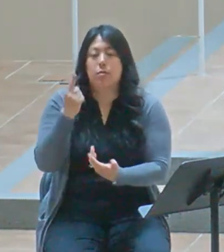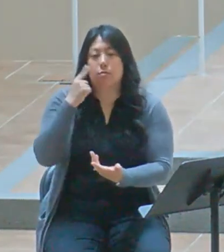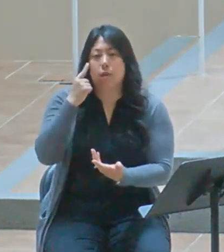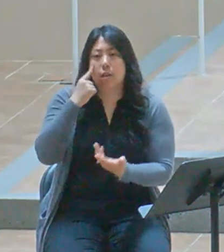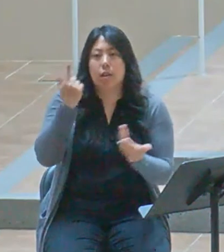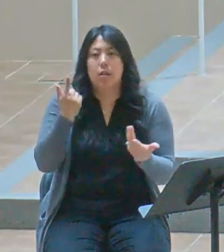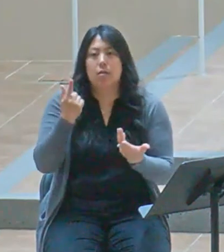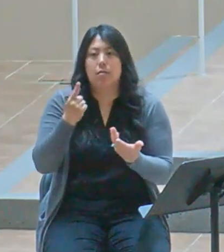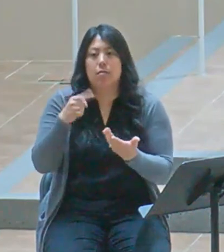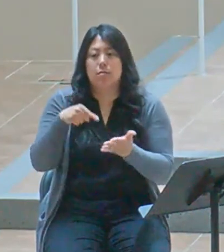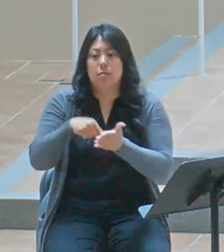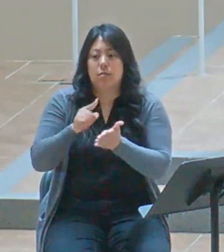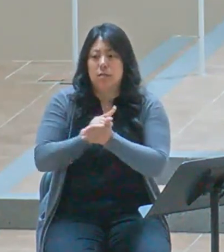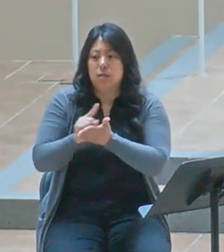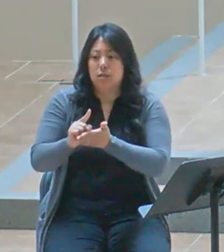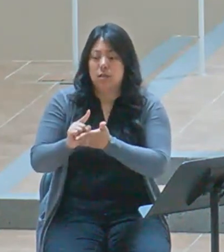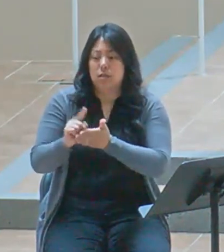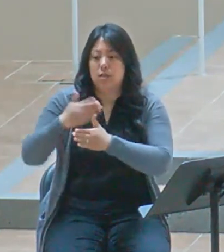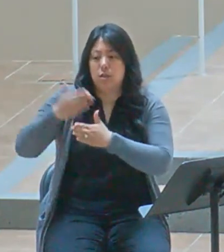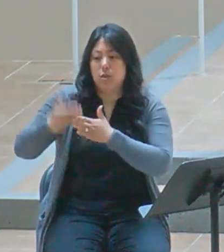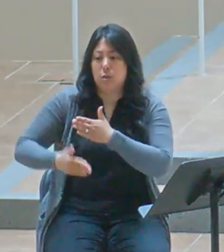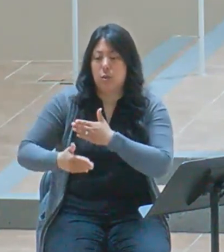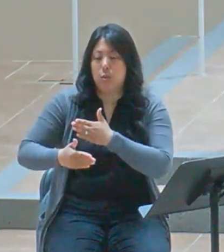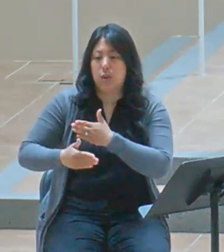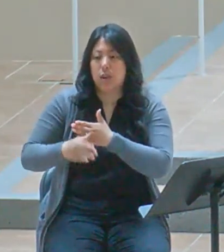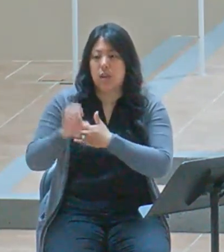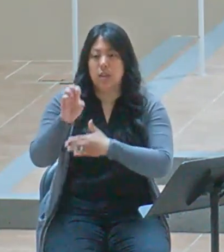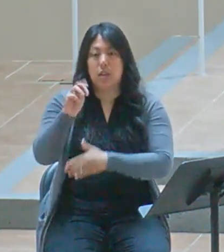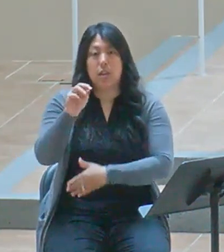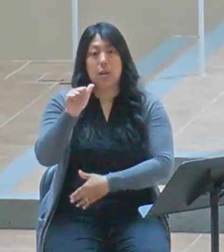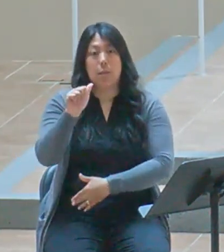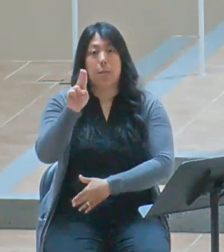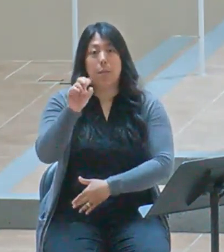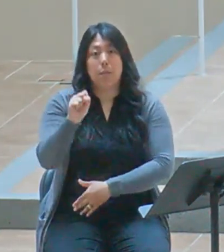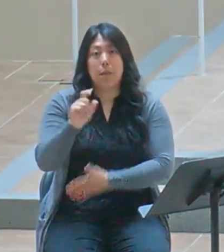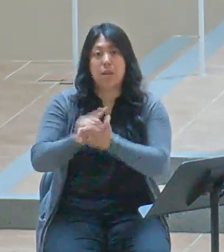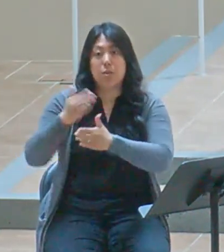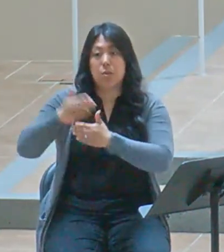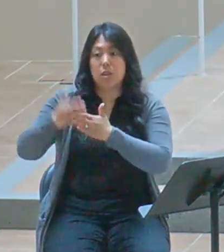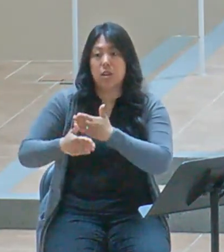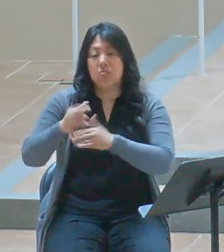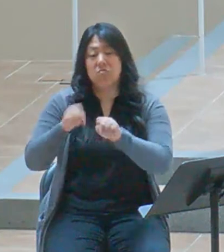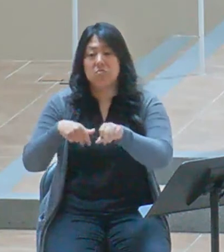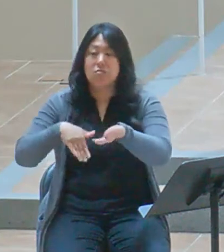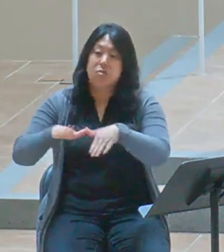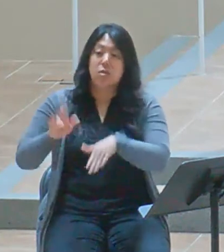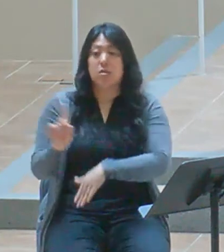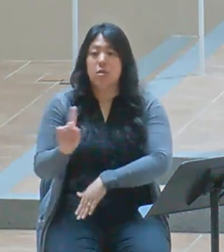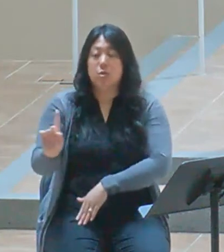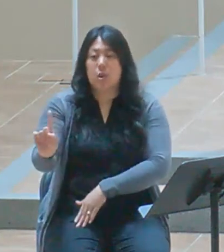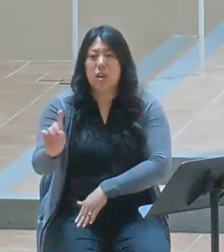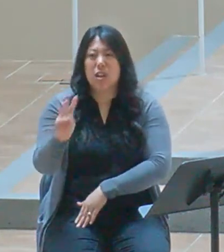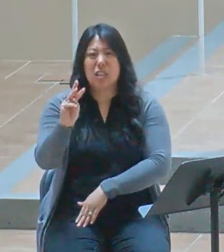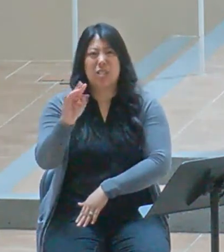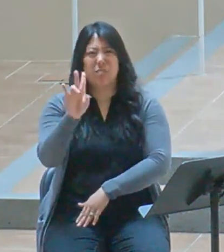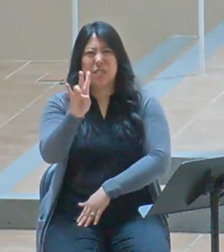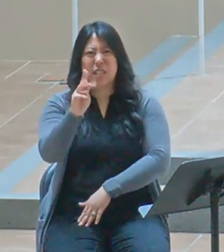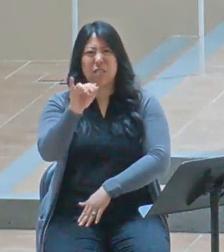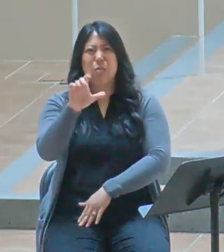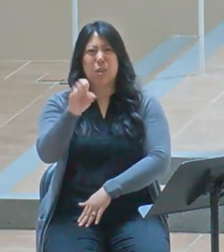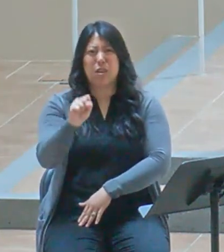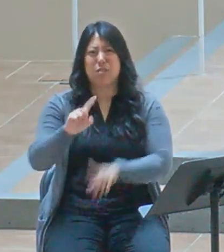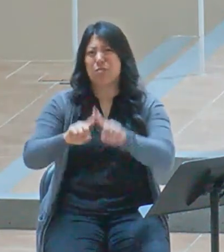thought, this weekend's the Emmaus, I could walk. It's actually 7 miles to where she's at and back, but it was